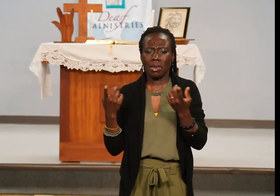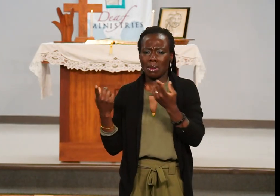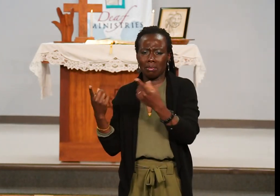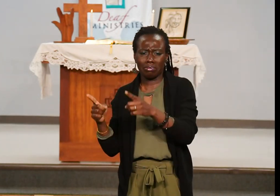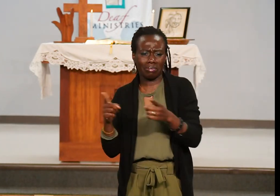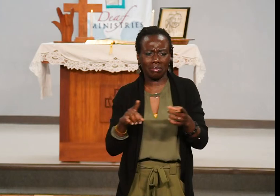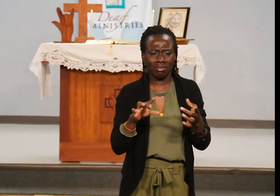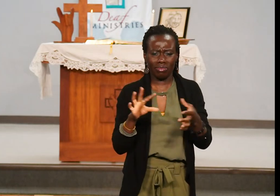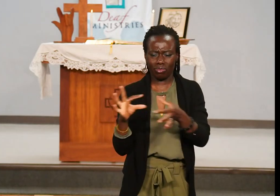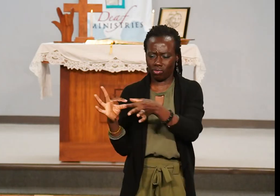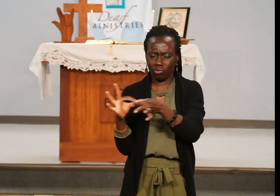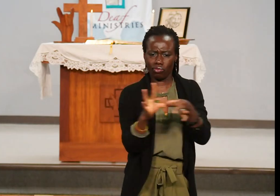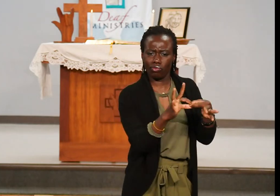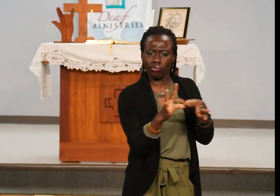our relationships.